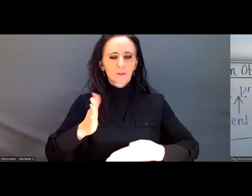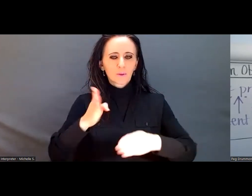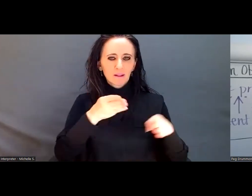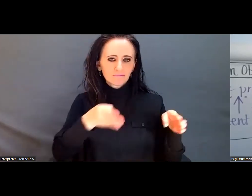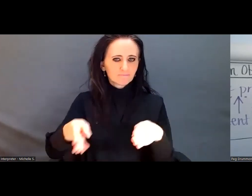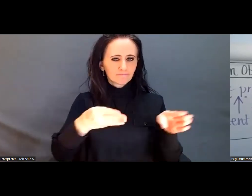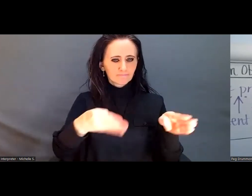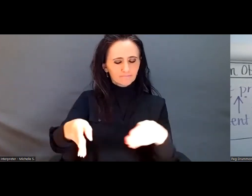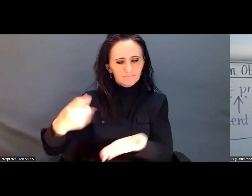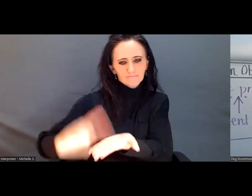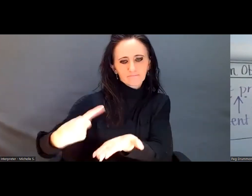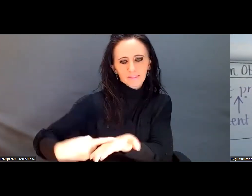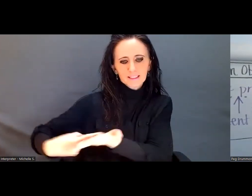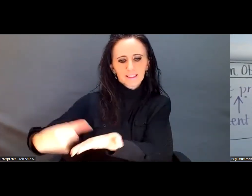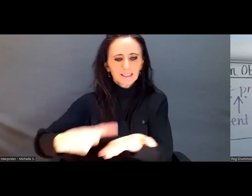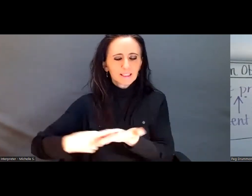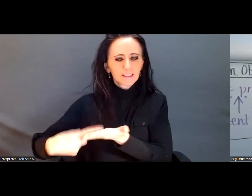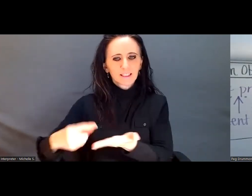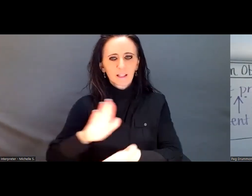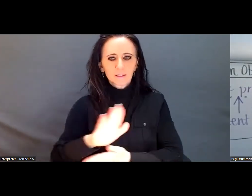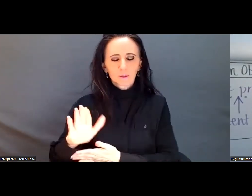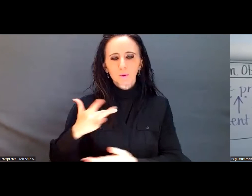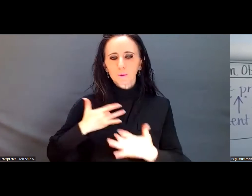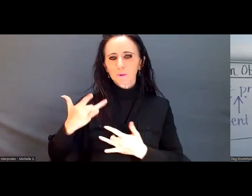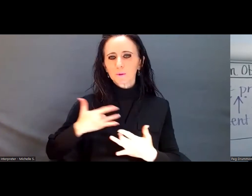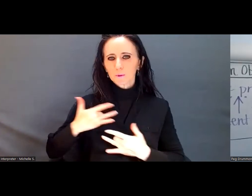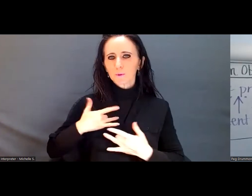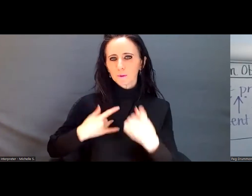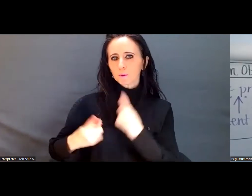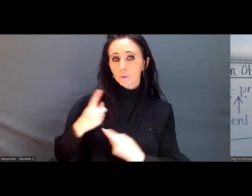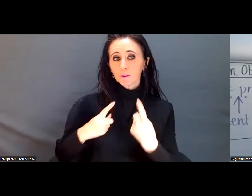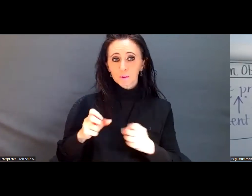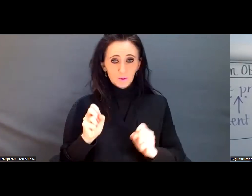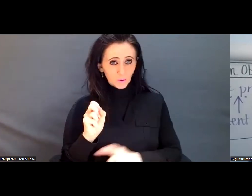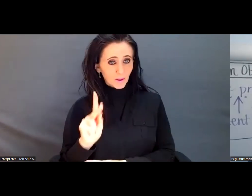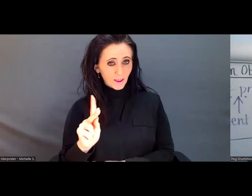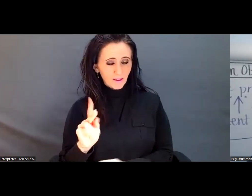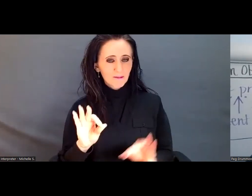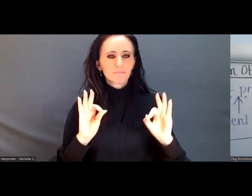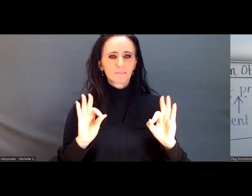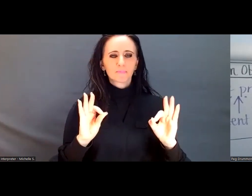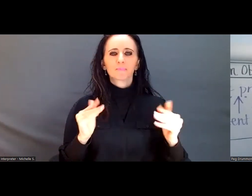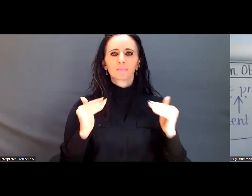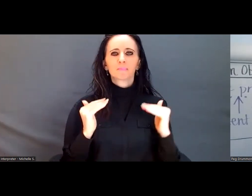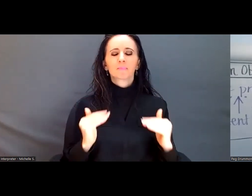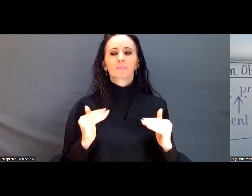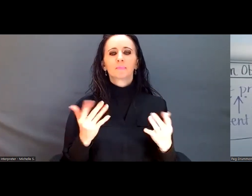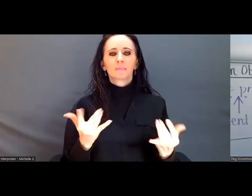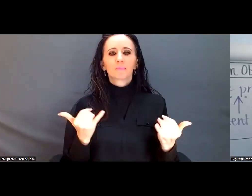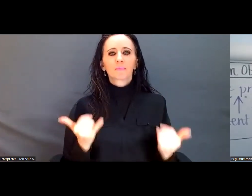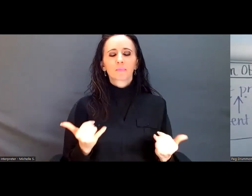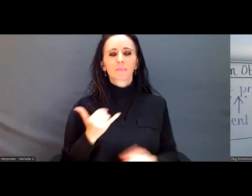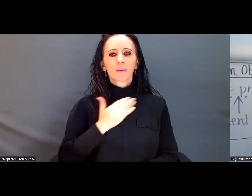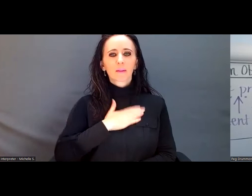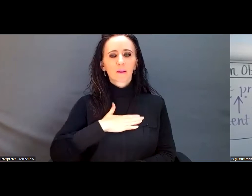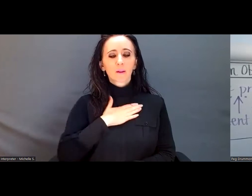sure they get handled in some way, right? Yeah, great. Thank you so much. If you would, grab something